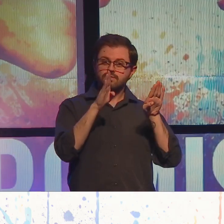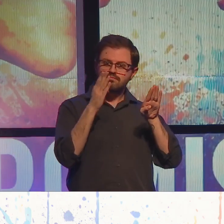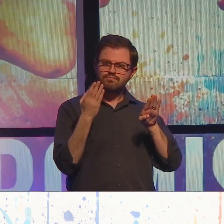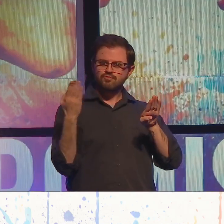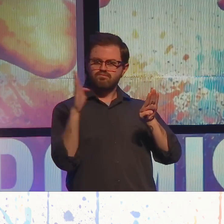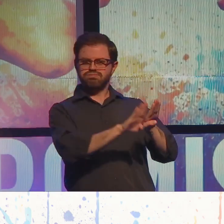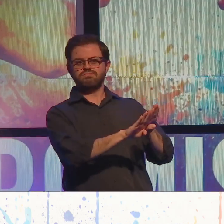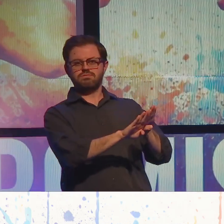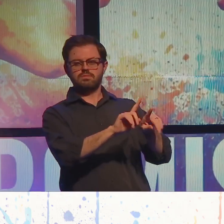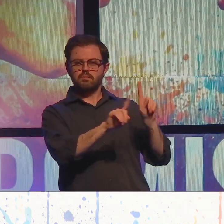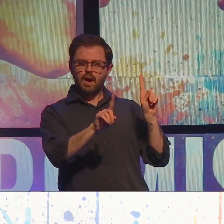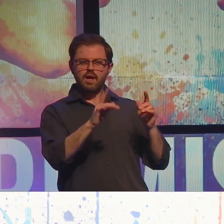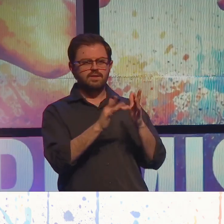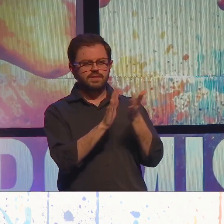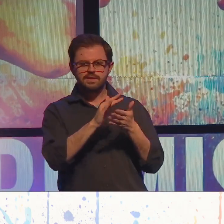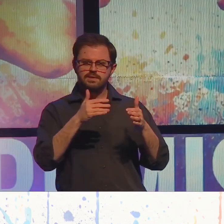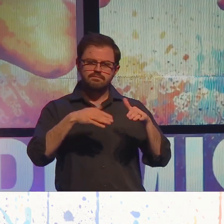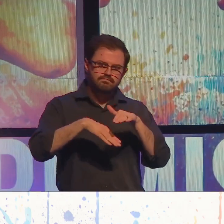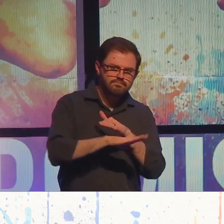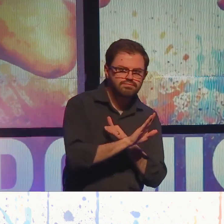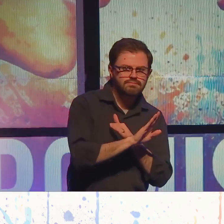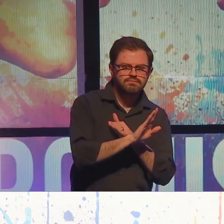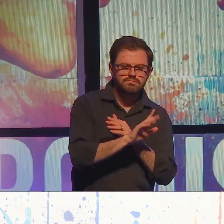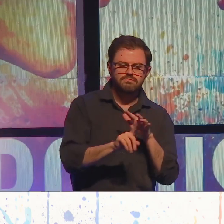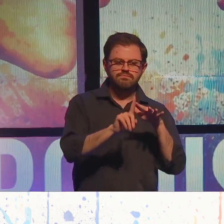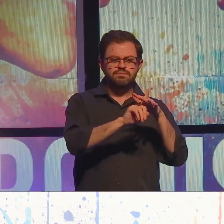says, peace be with you.